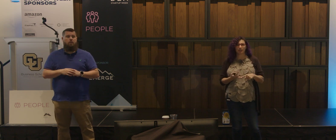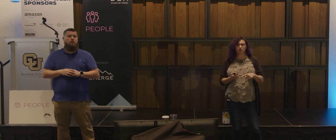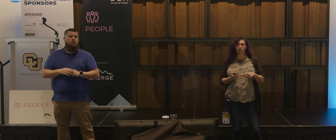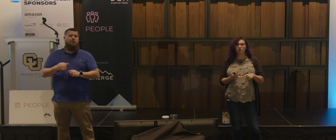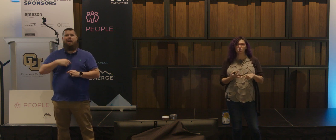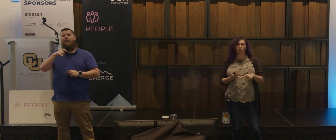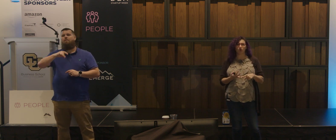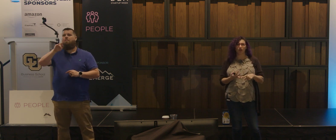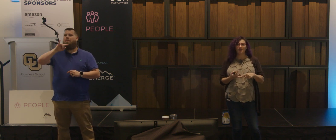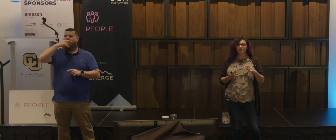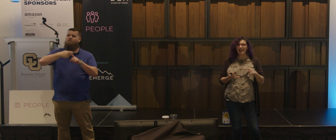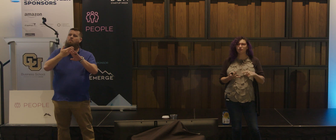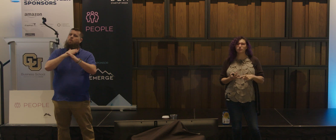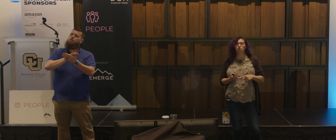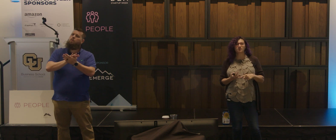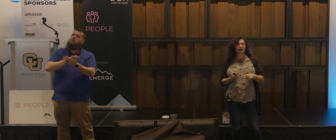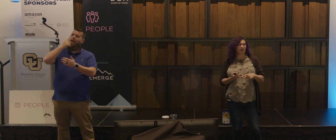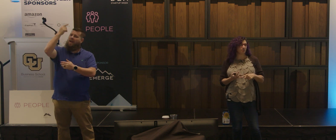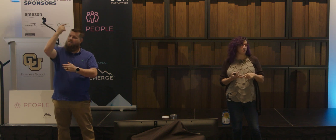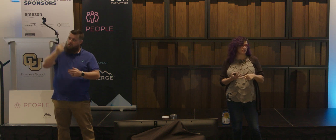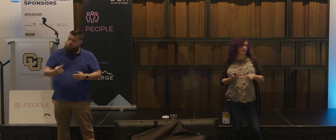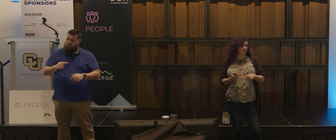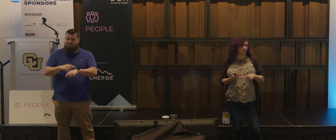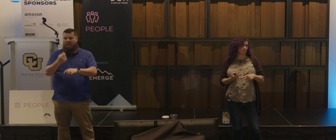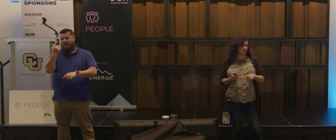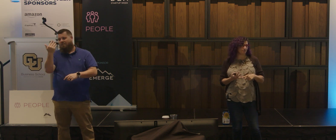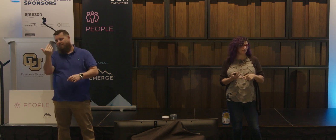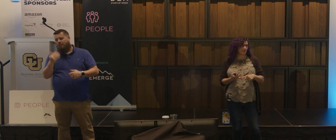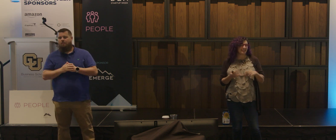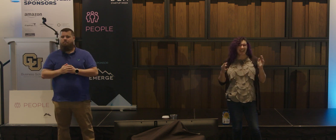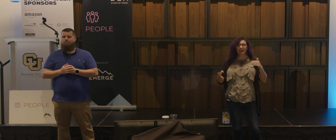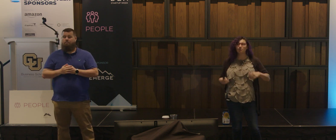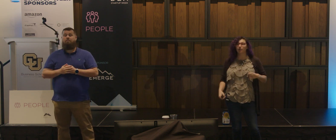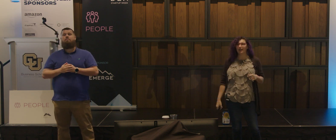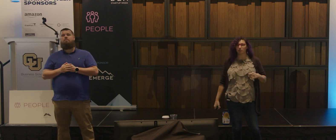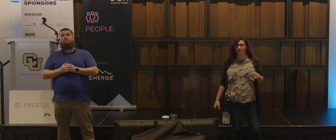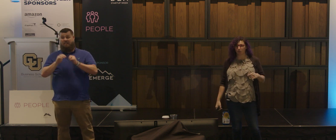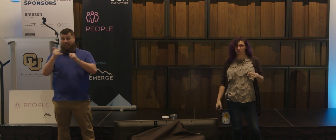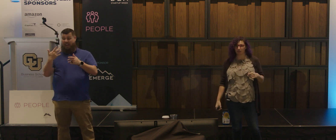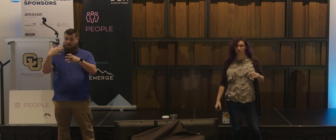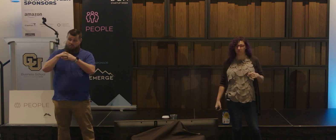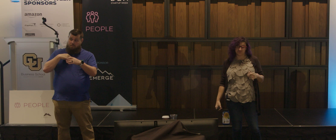up my kid from preschool every Tuesday at 11:15. Can I build that